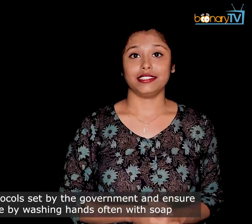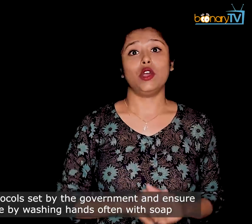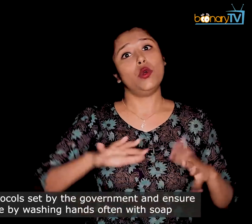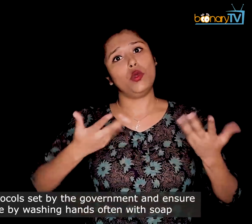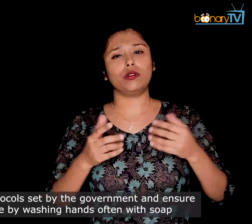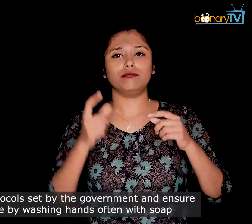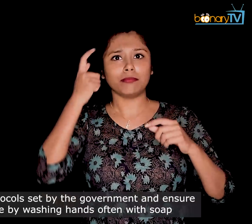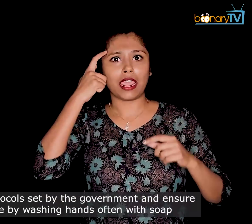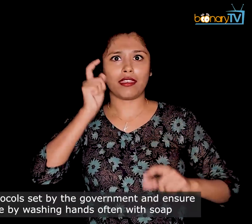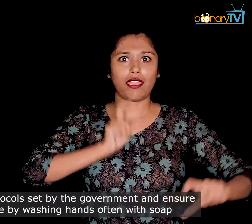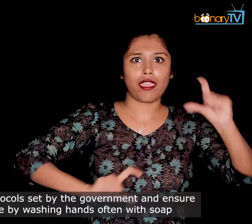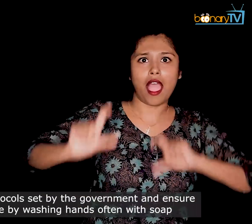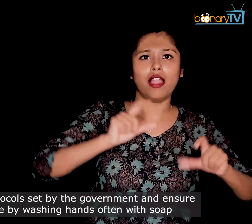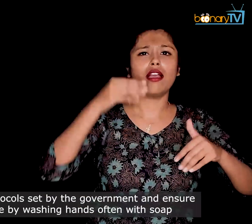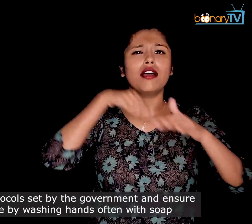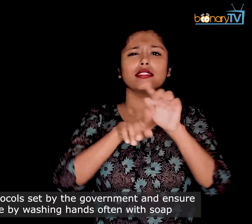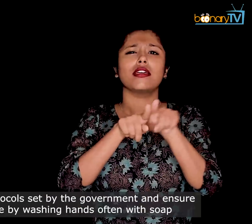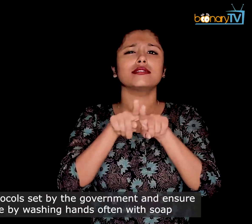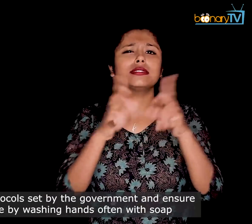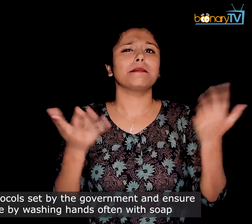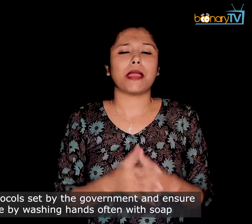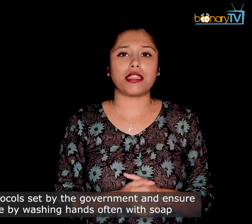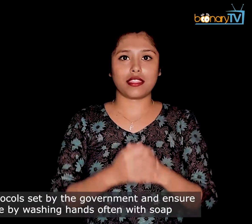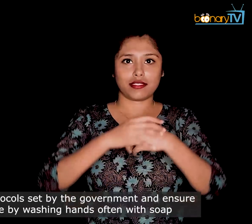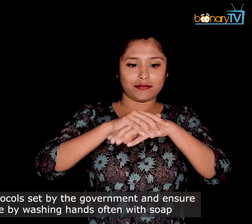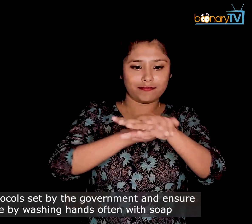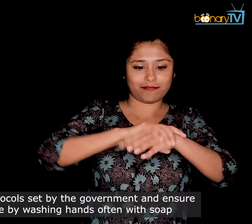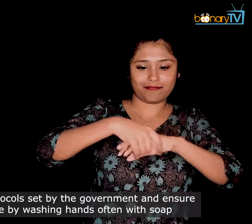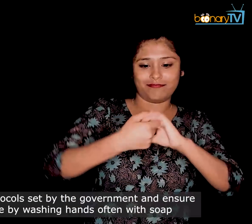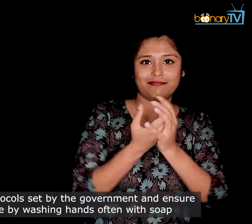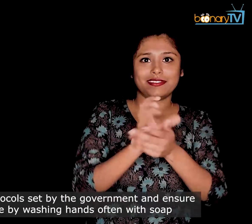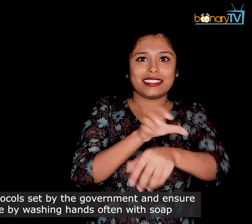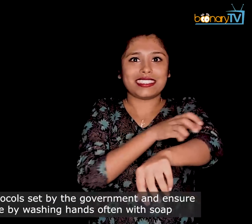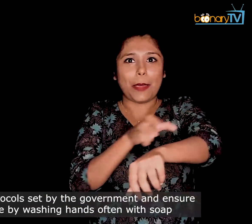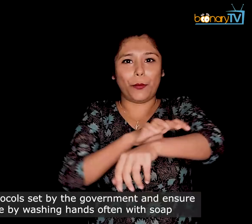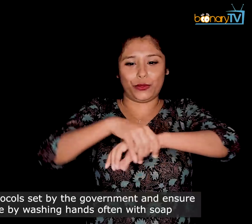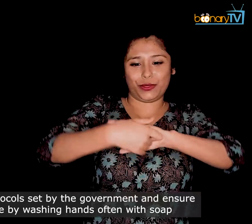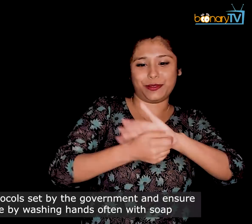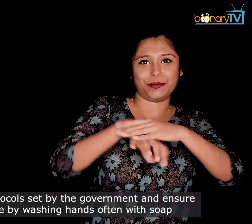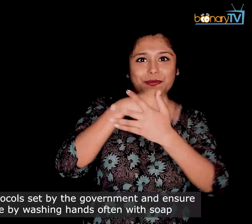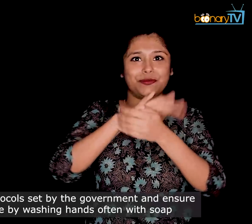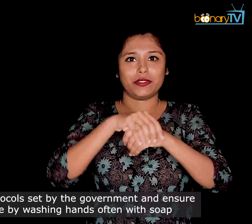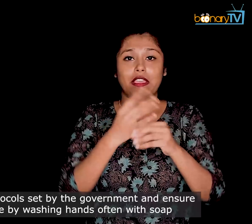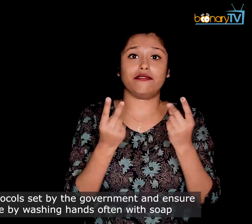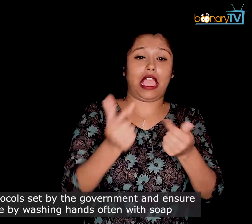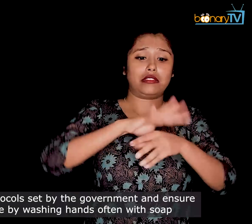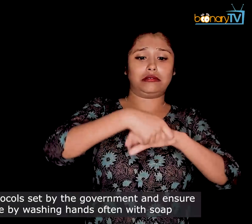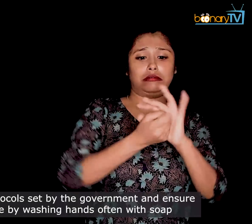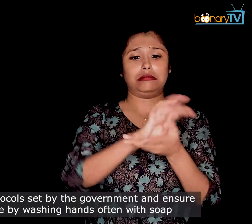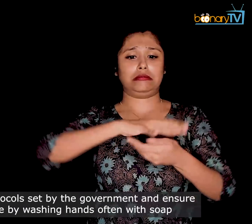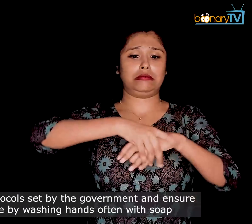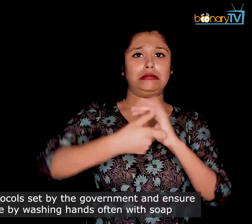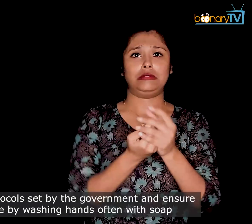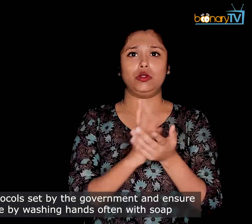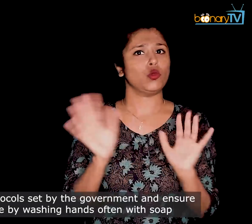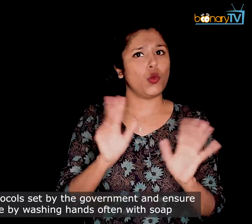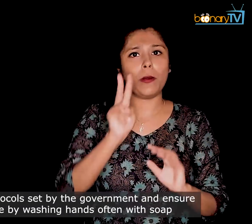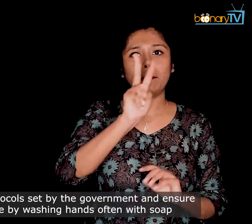ensure personal hygiene by washing hands often with soap for at least 20